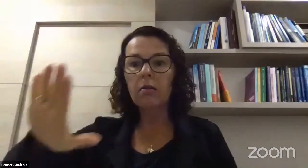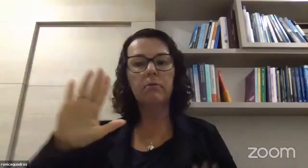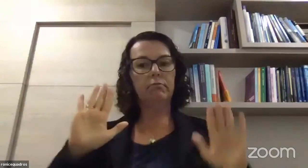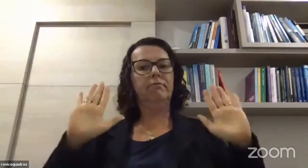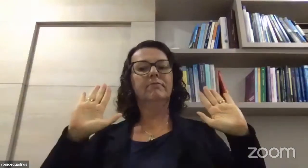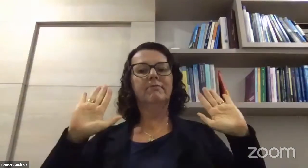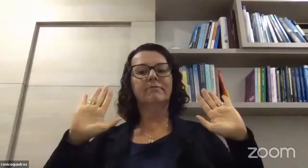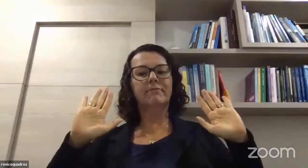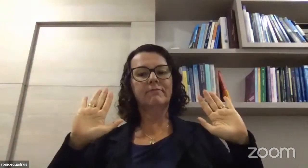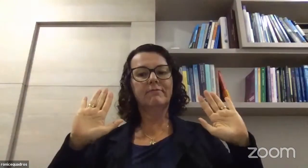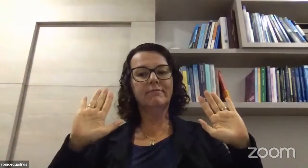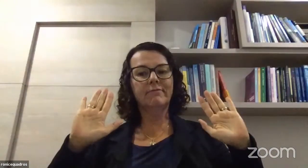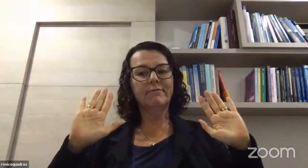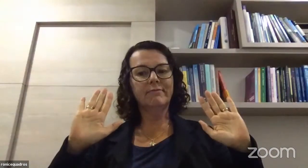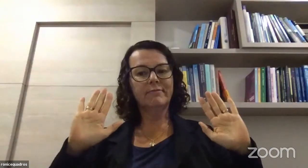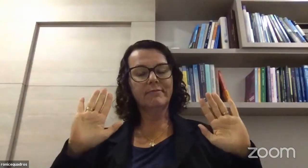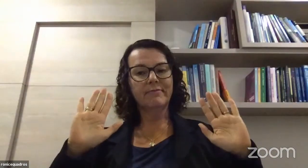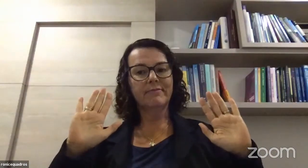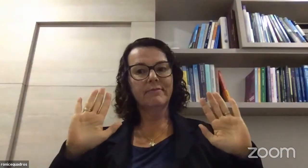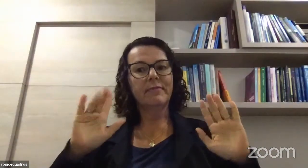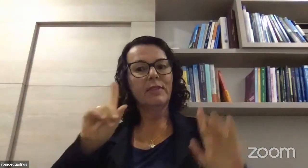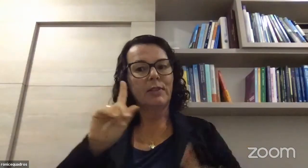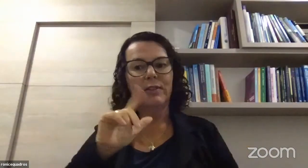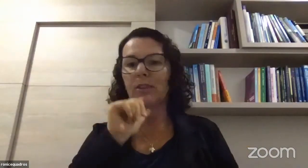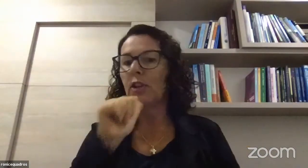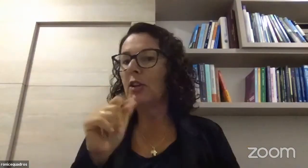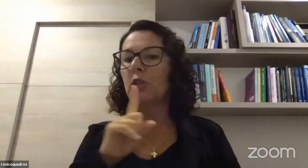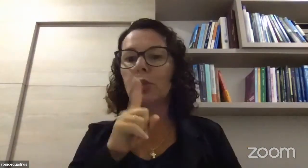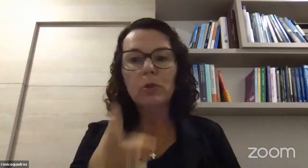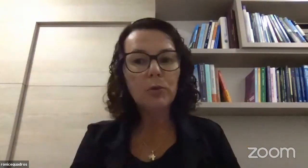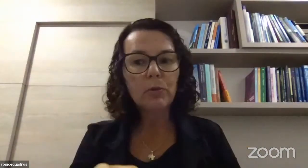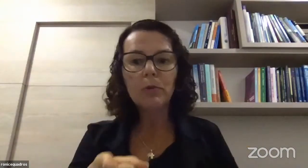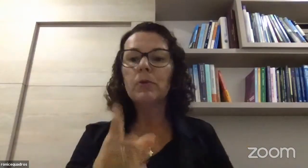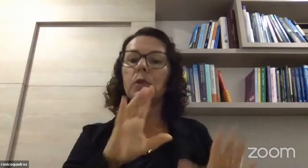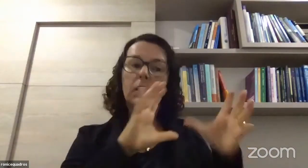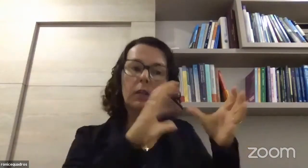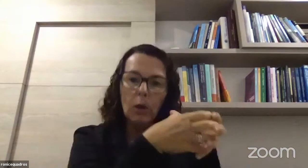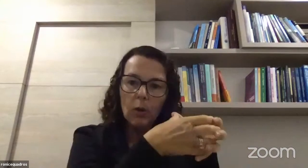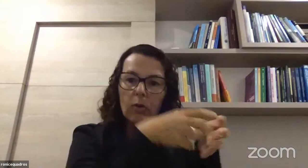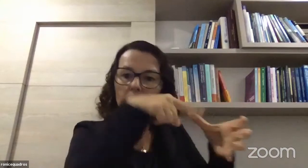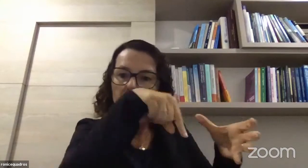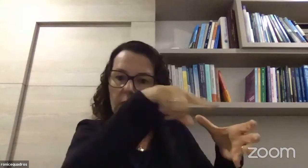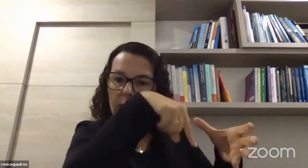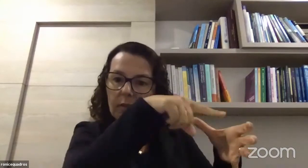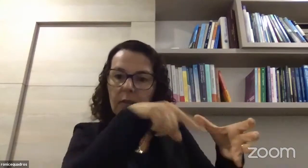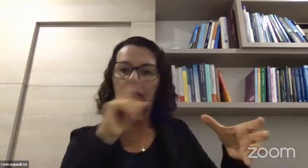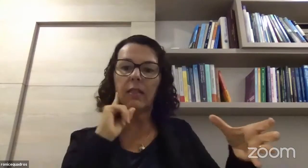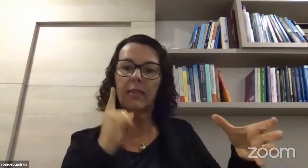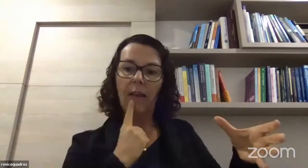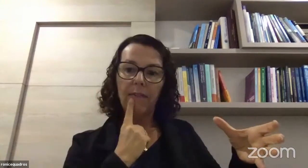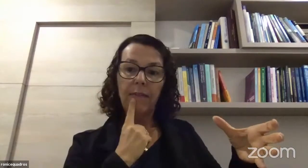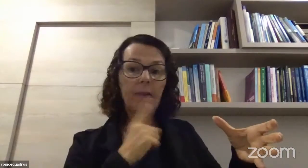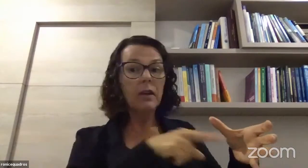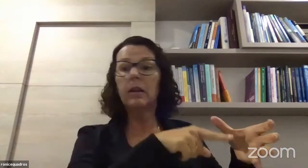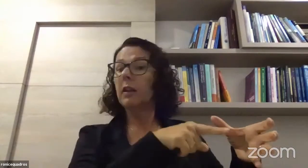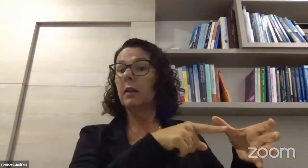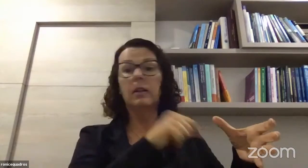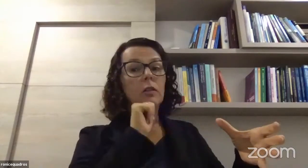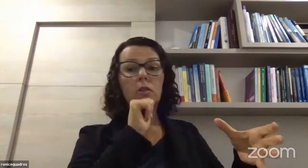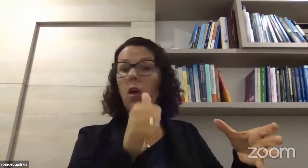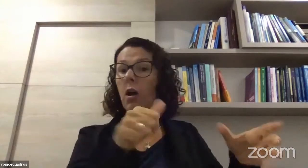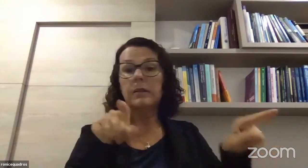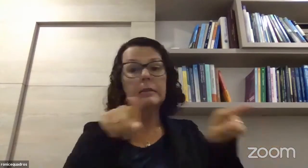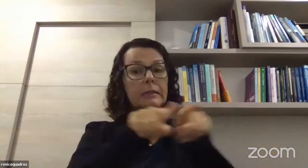tell large generic statements about the entire deaf community that are not true because